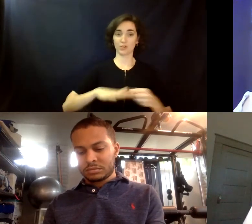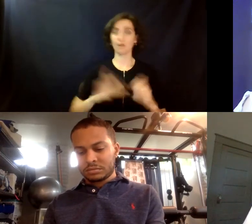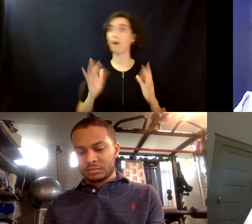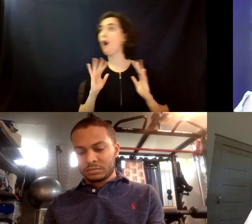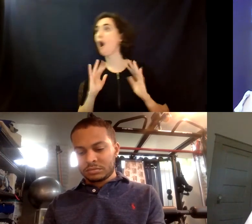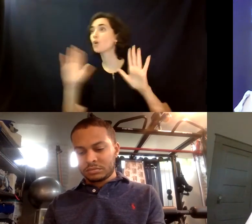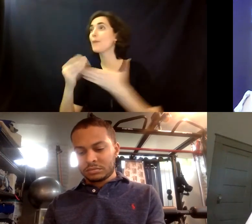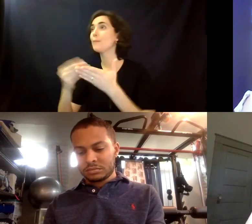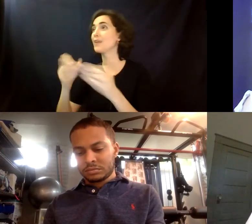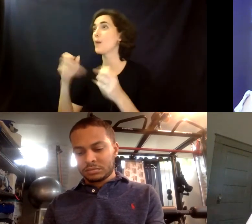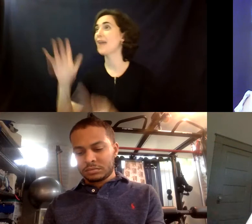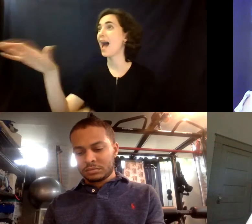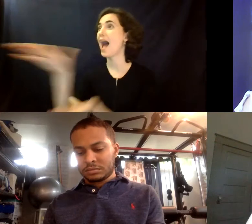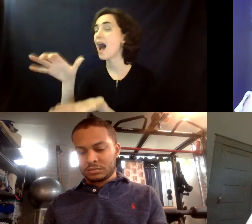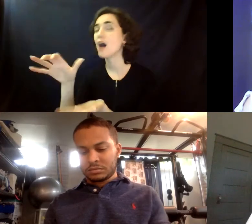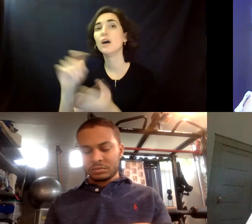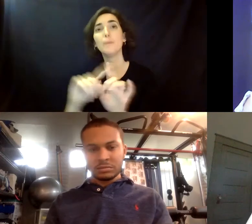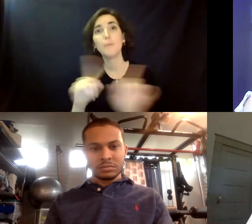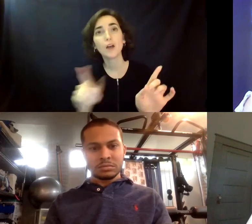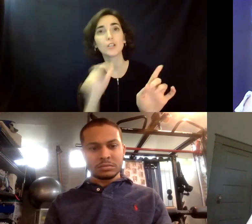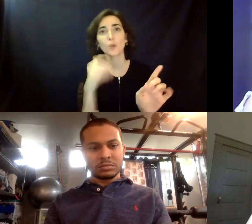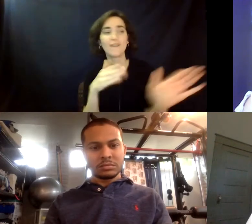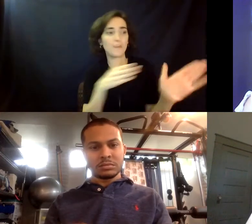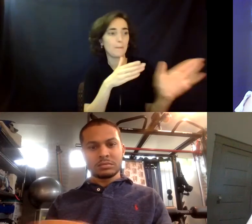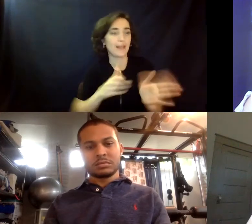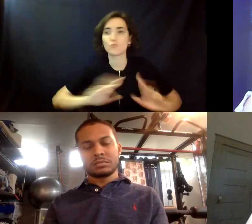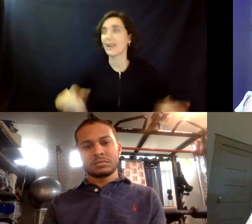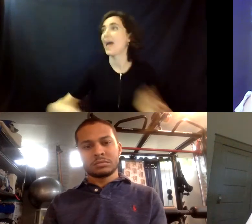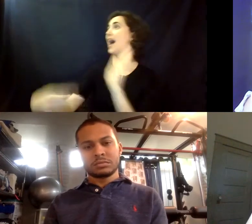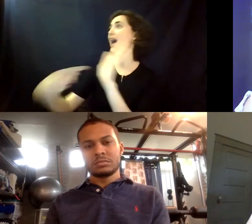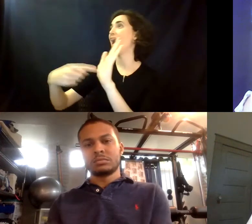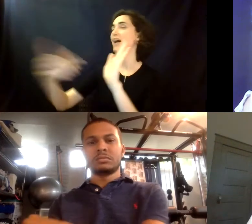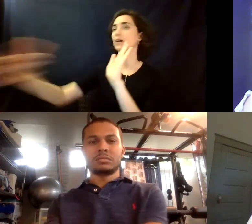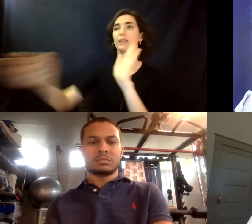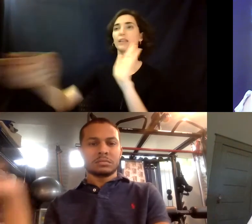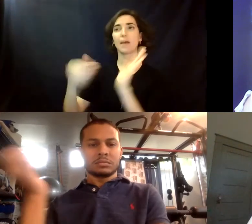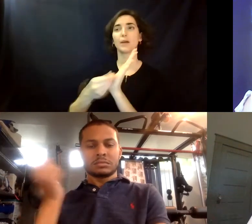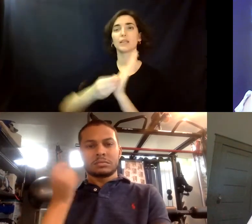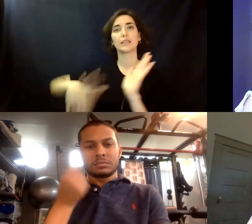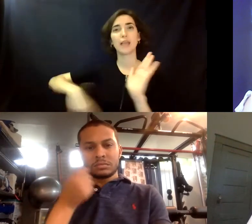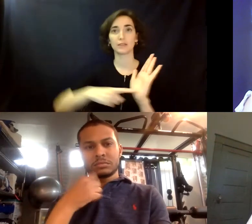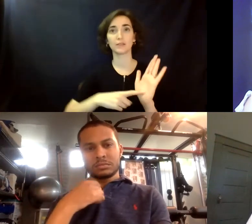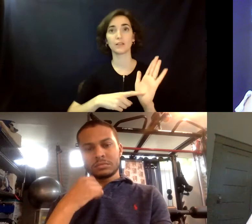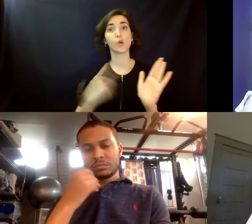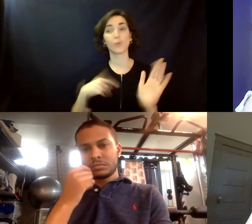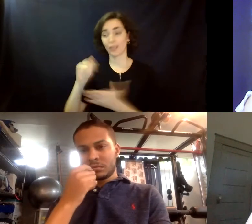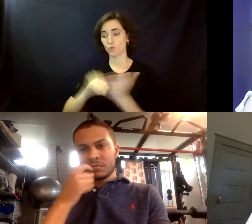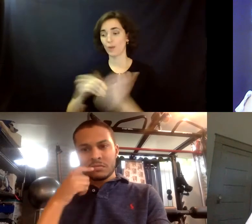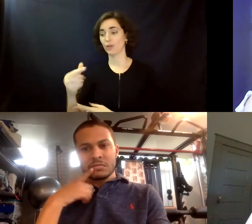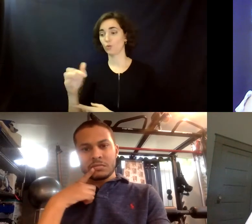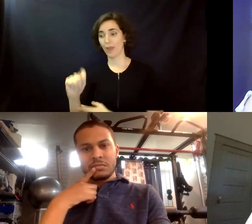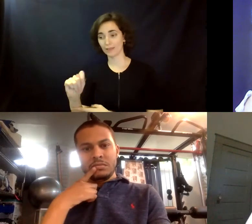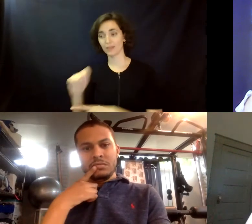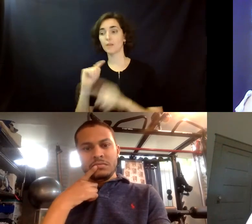funding opportunity, but we don't have the plan in hand to go out and obtain the funding. We can write a grant, but we don't know what we want